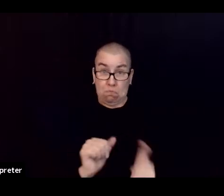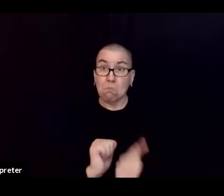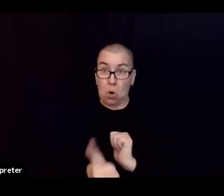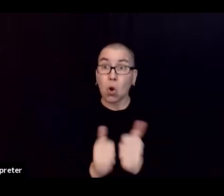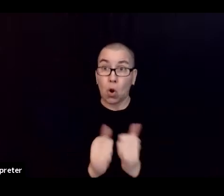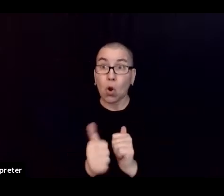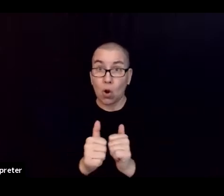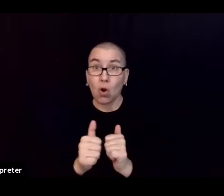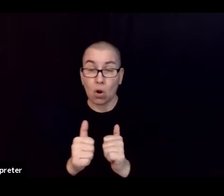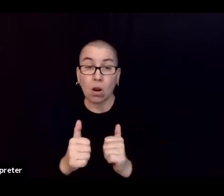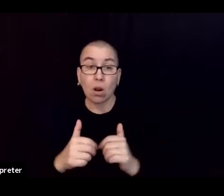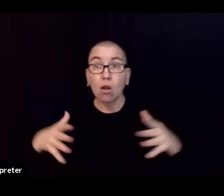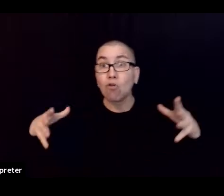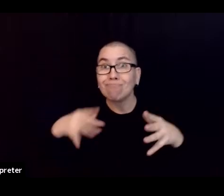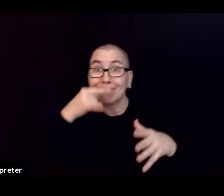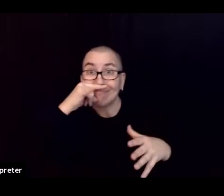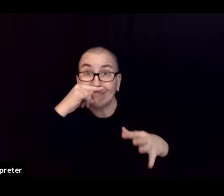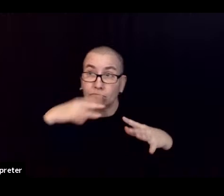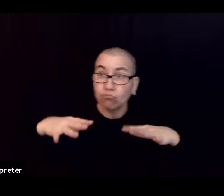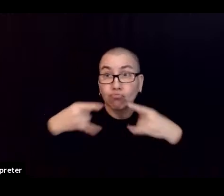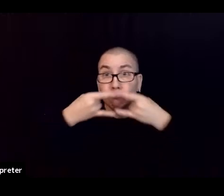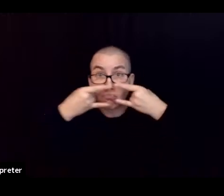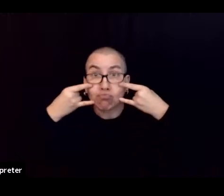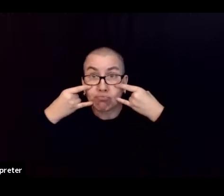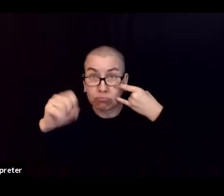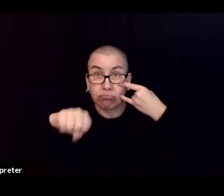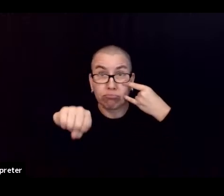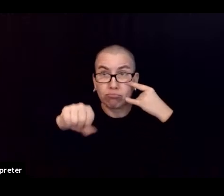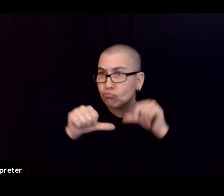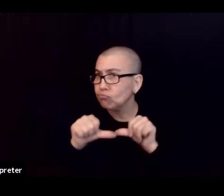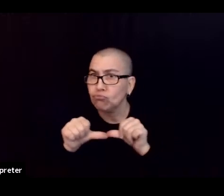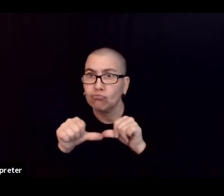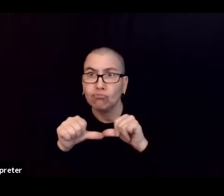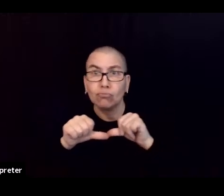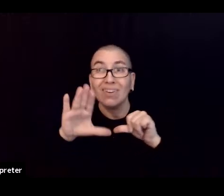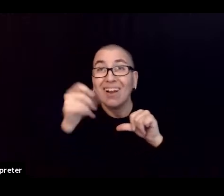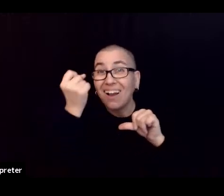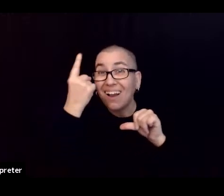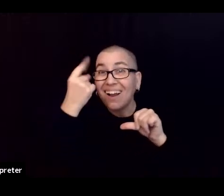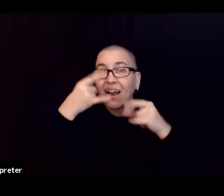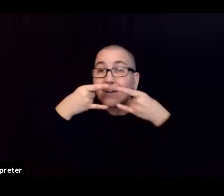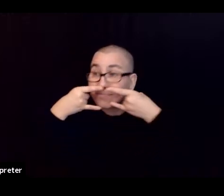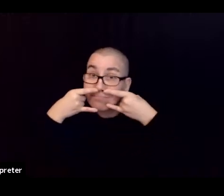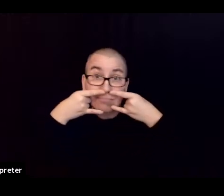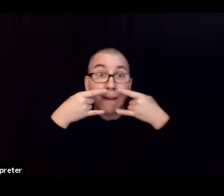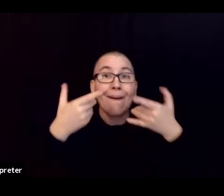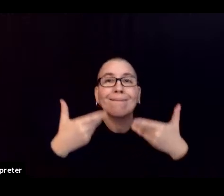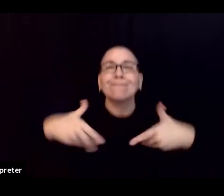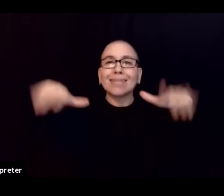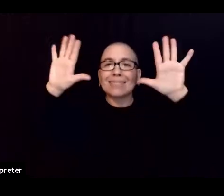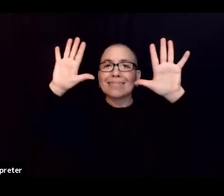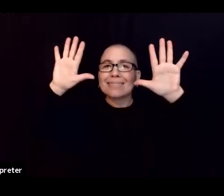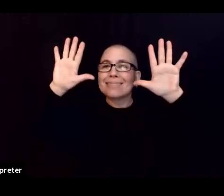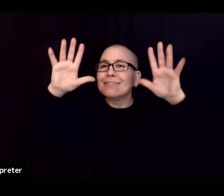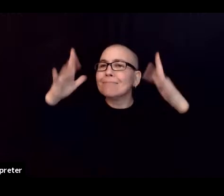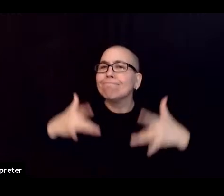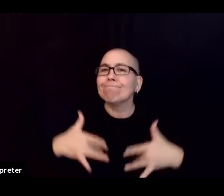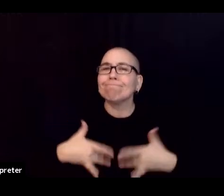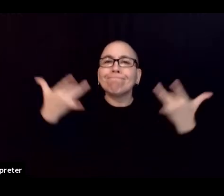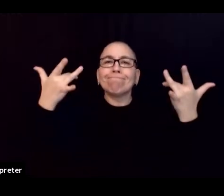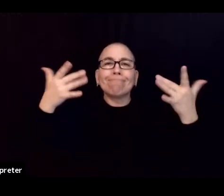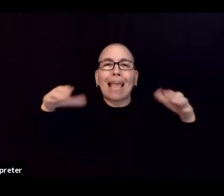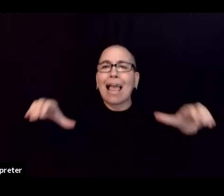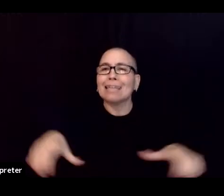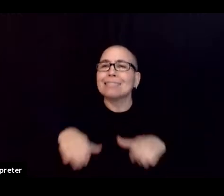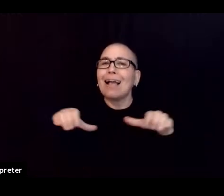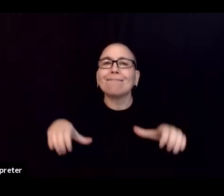but also were additional activities in which that didn't happen. And so it's kind